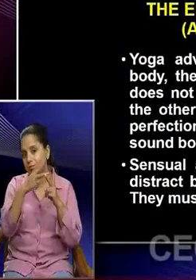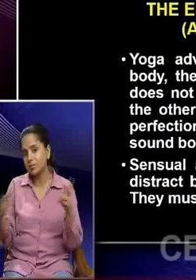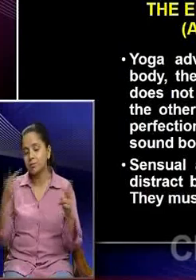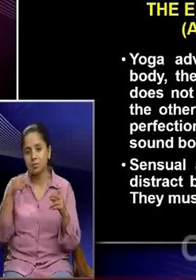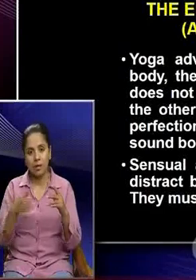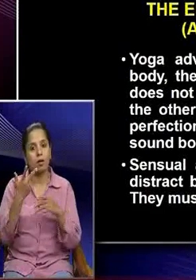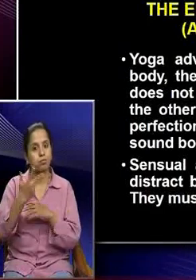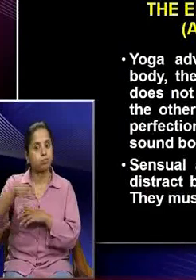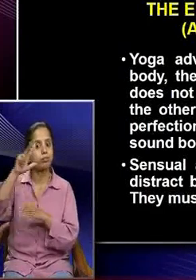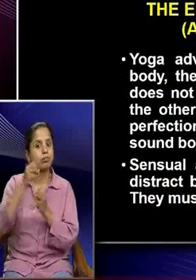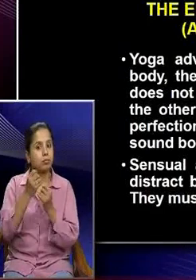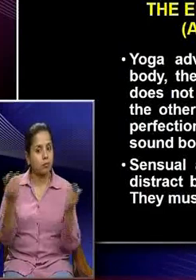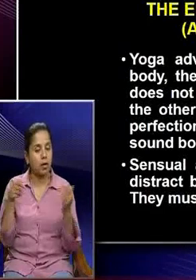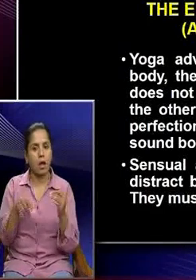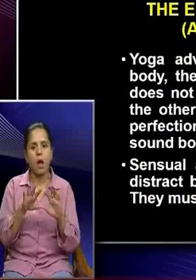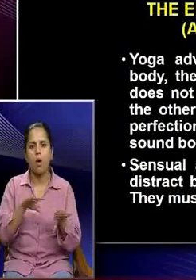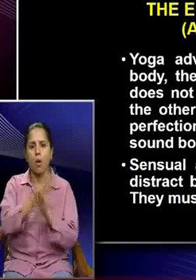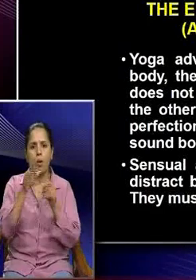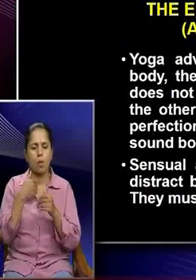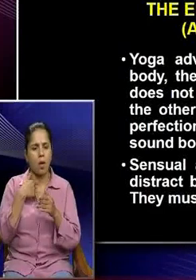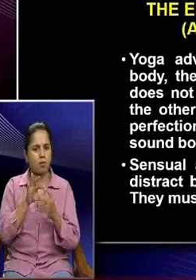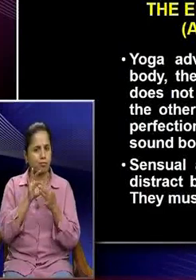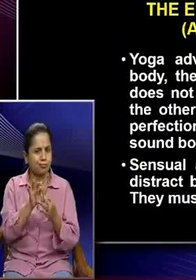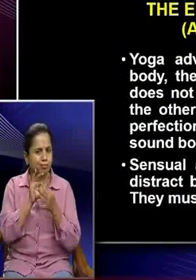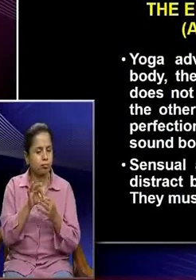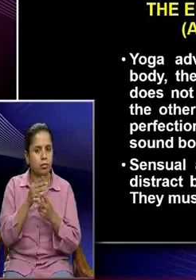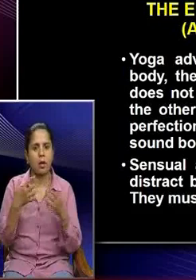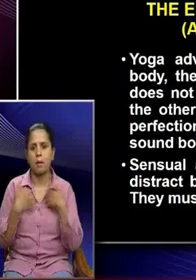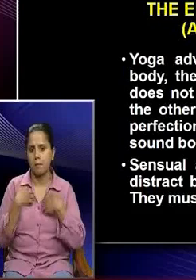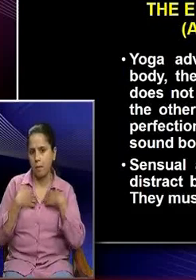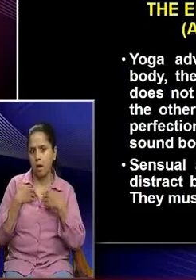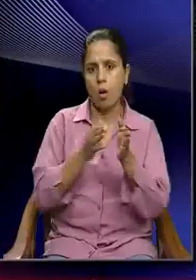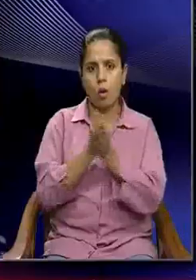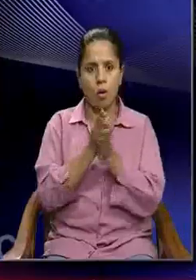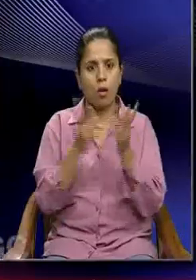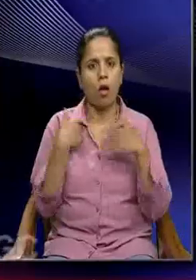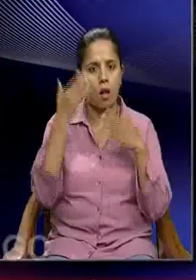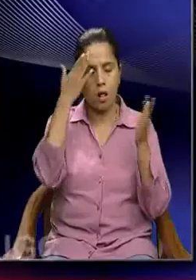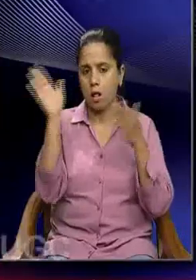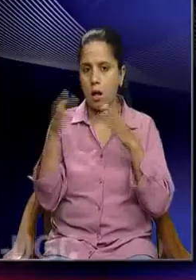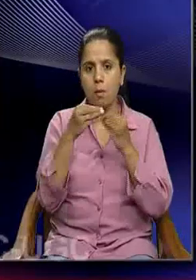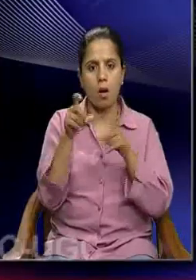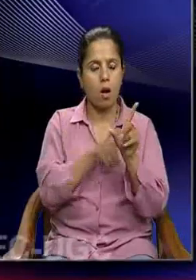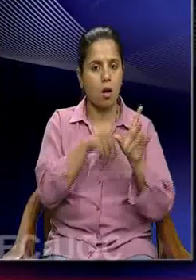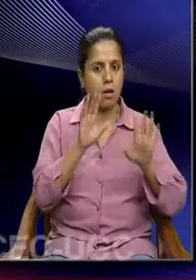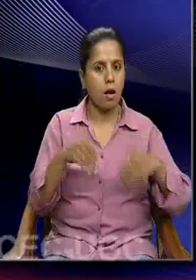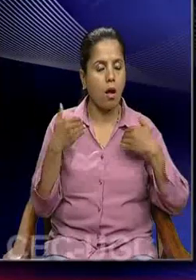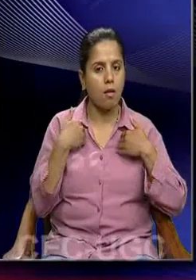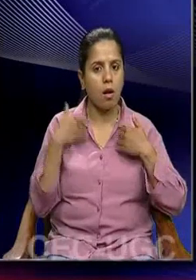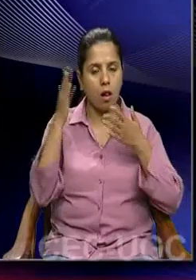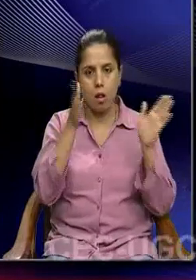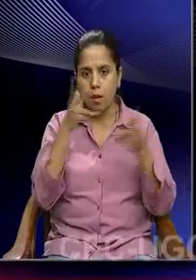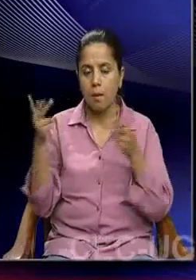overcoming all the kinds of sensual attachments or passions that distract our body as well as